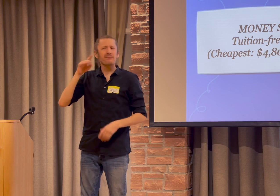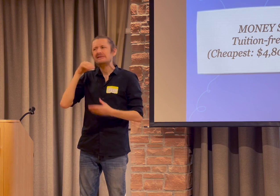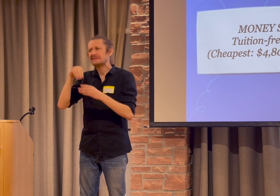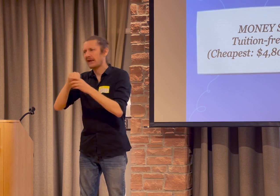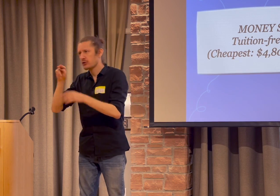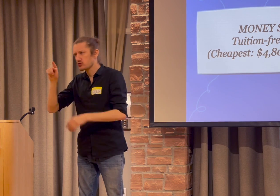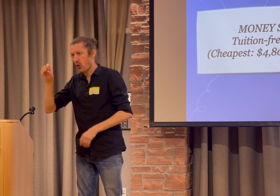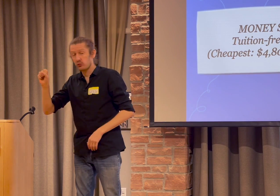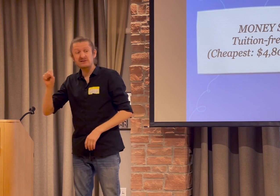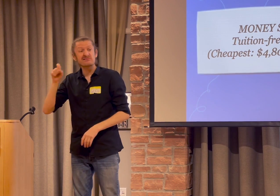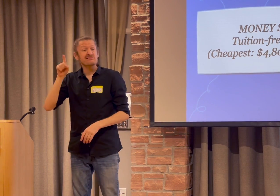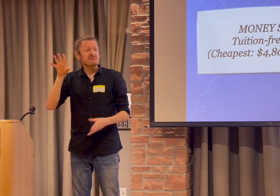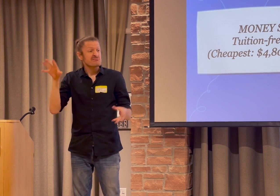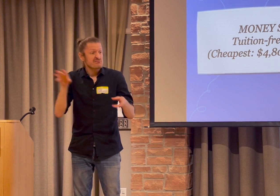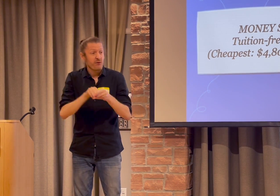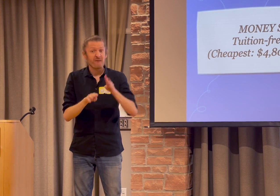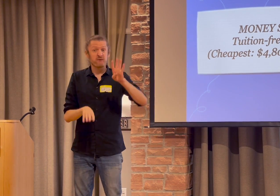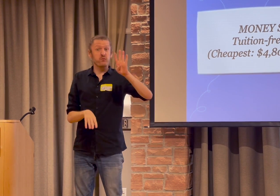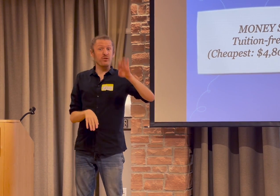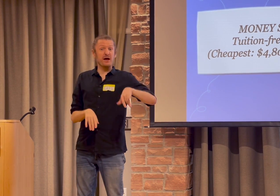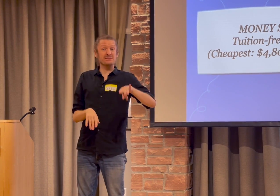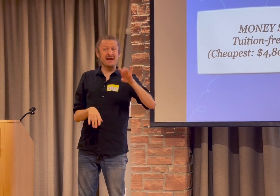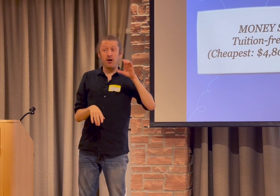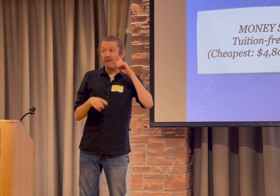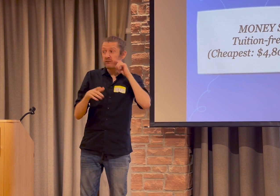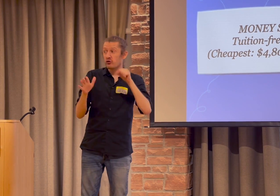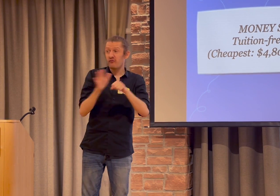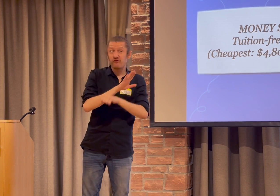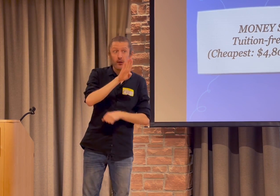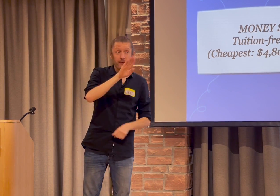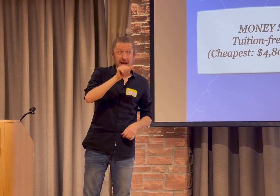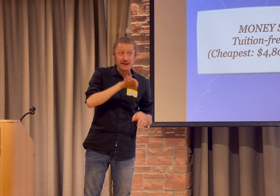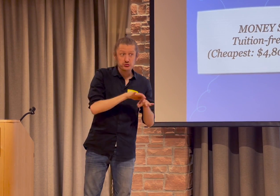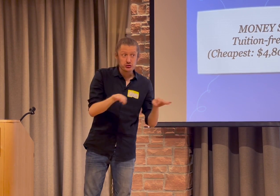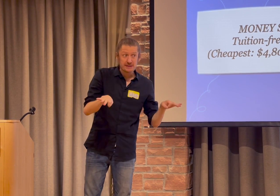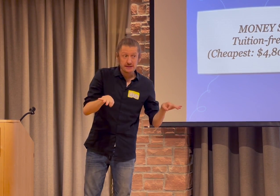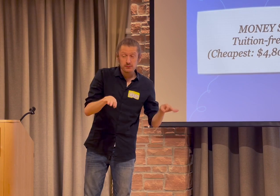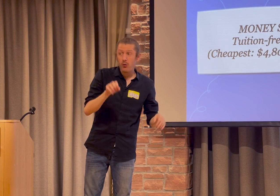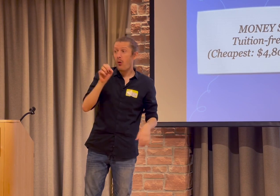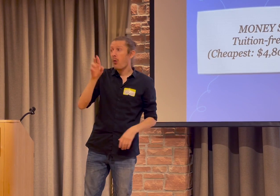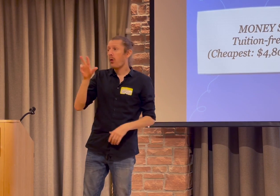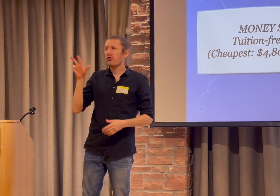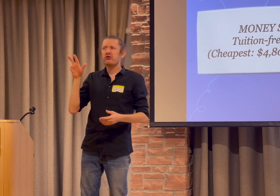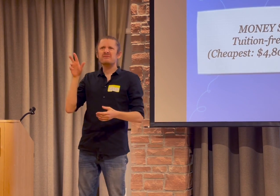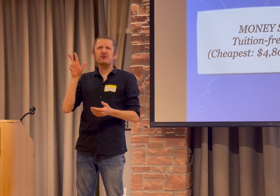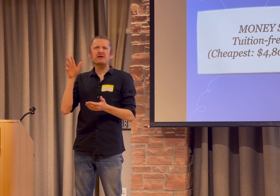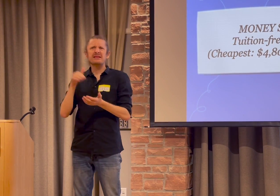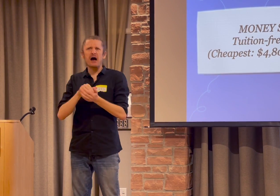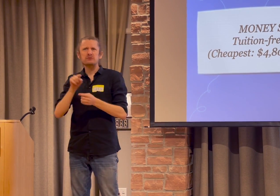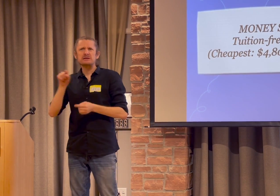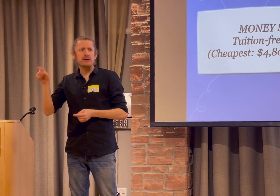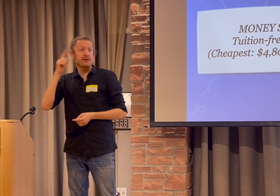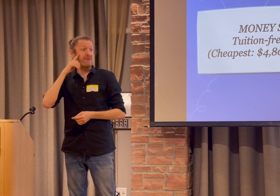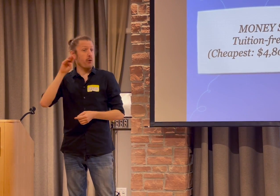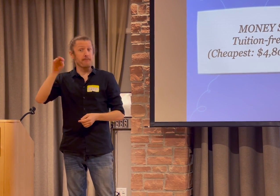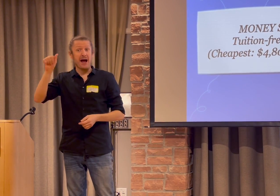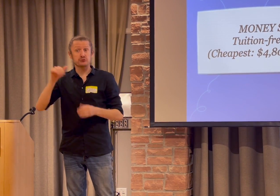there's the University of People, UOP, and I believe that's $4,800 for an entire bachelor's